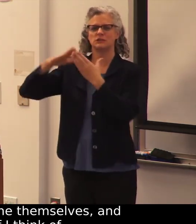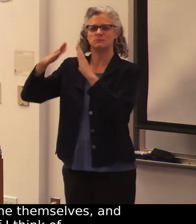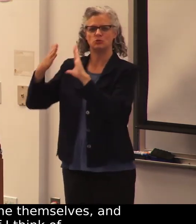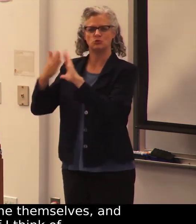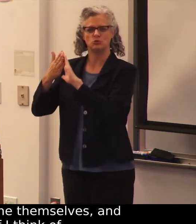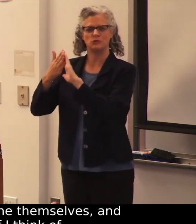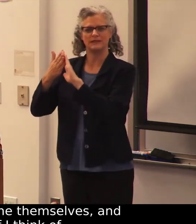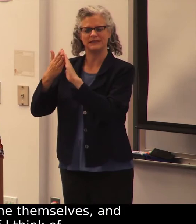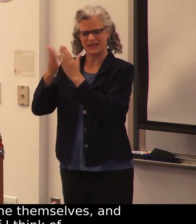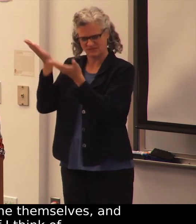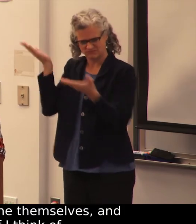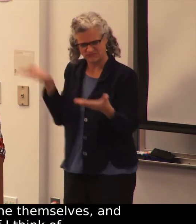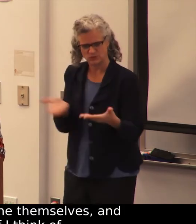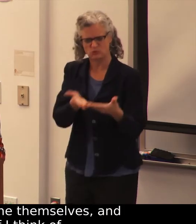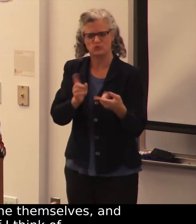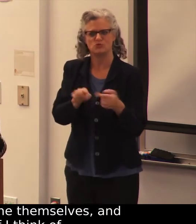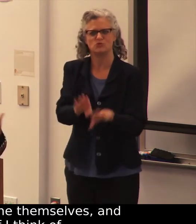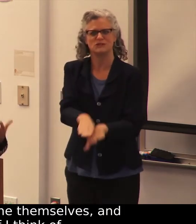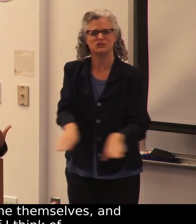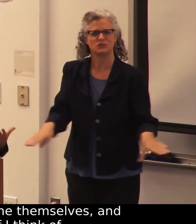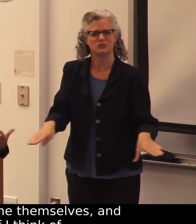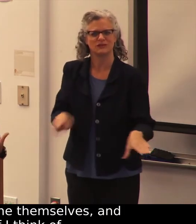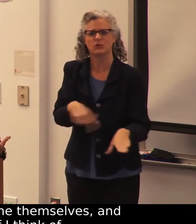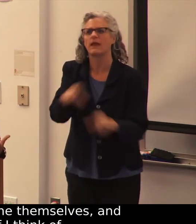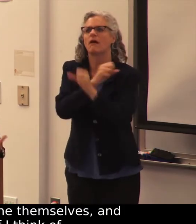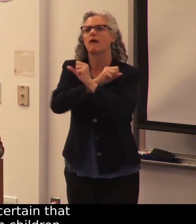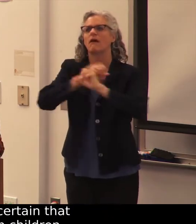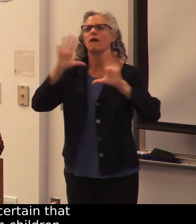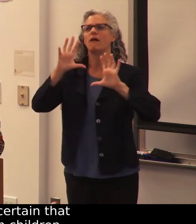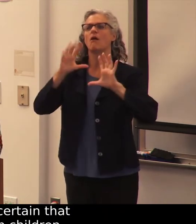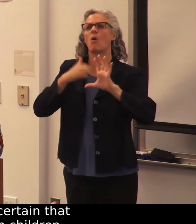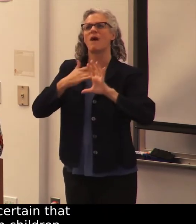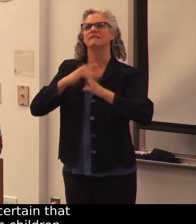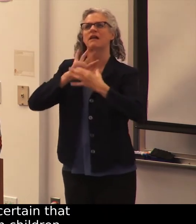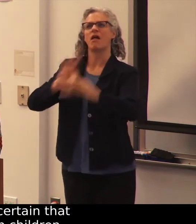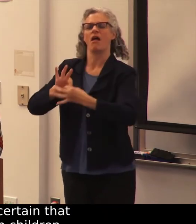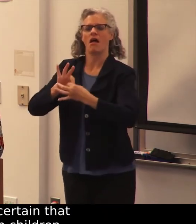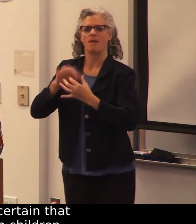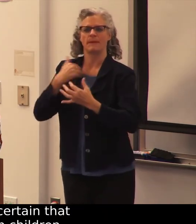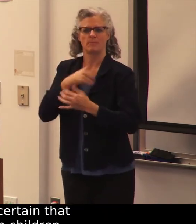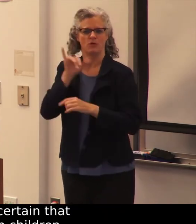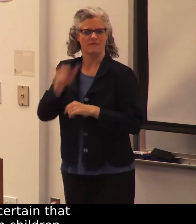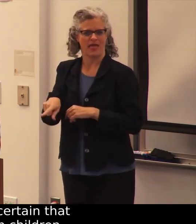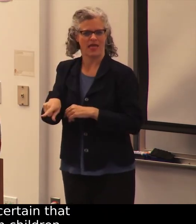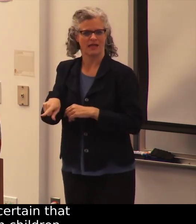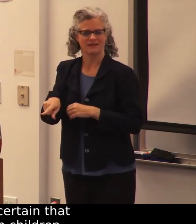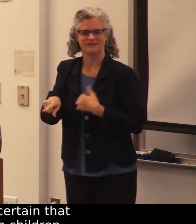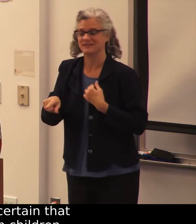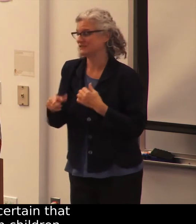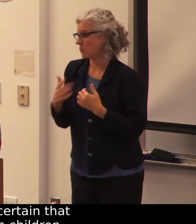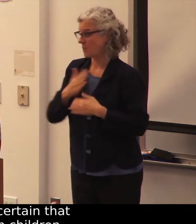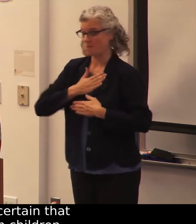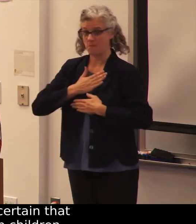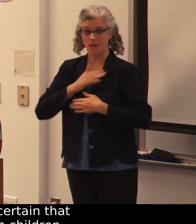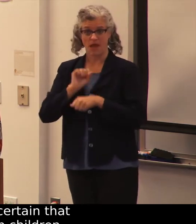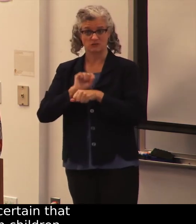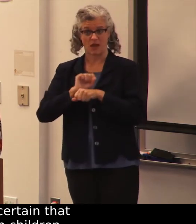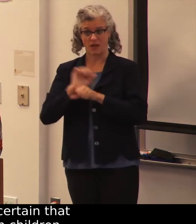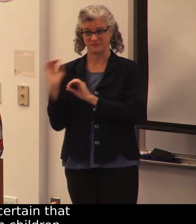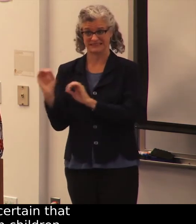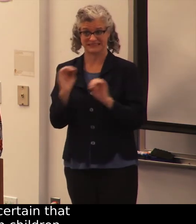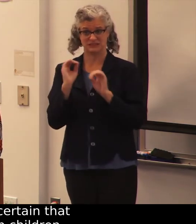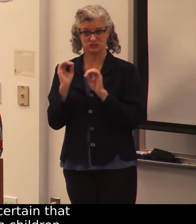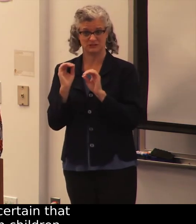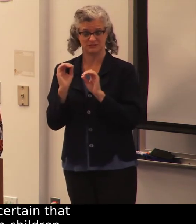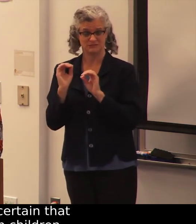can't imagine themselves, if I think of my own role in making certain that